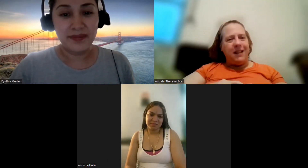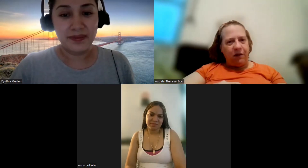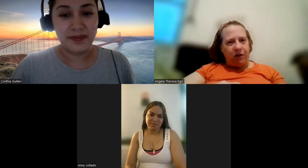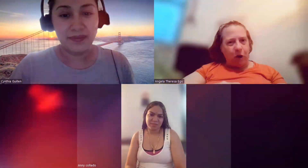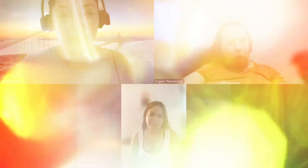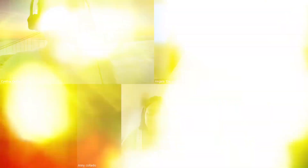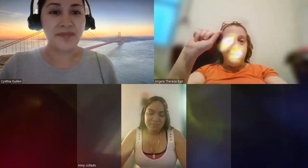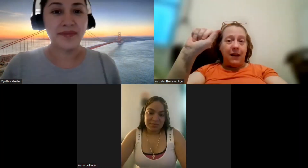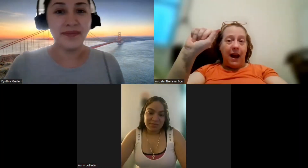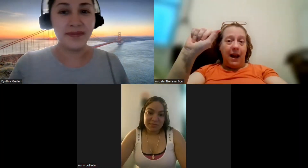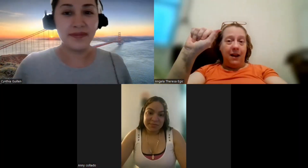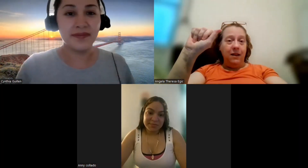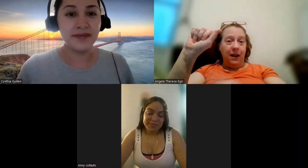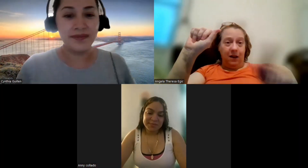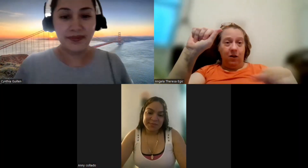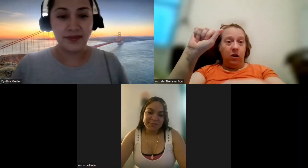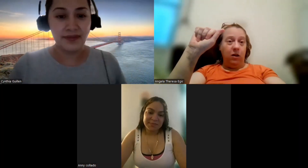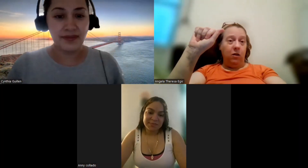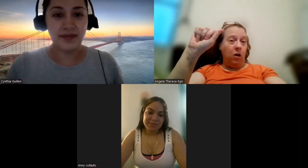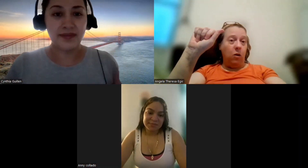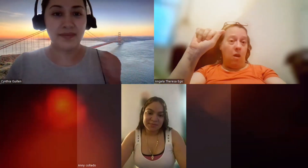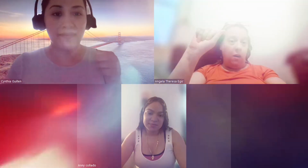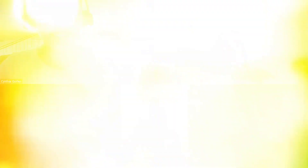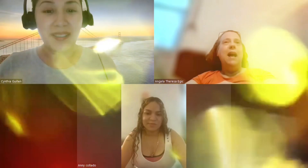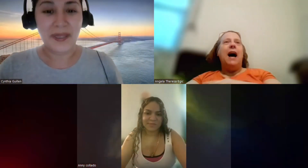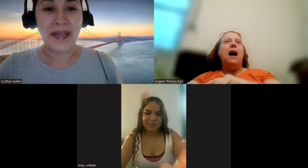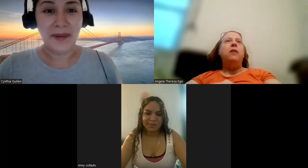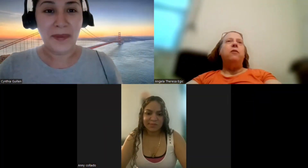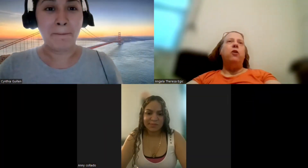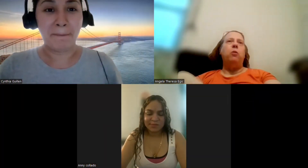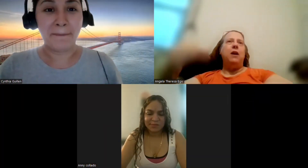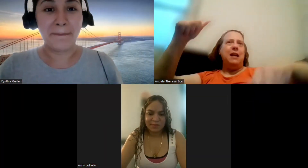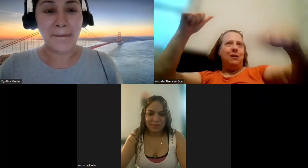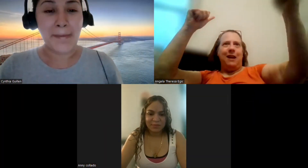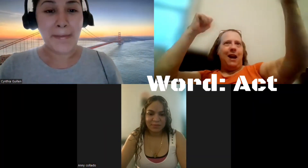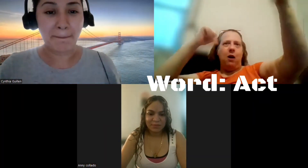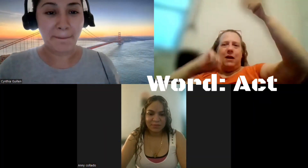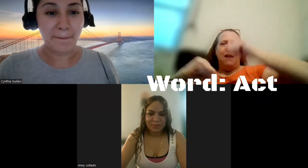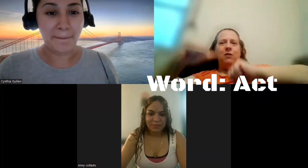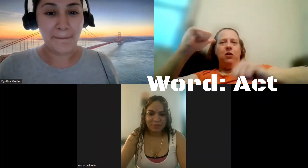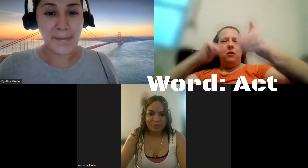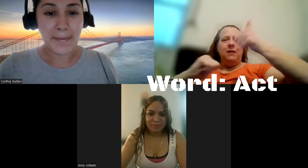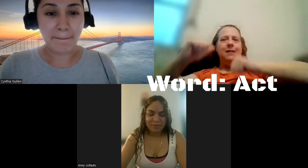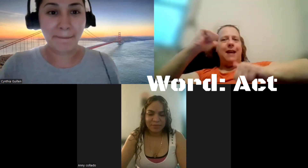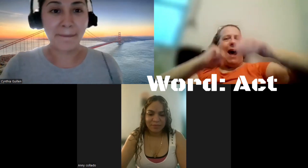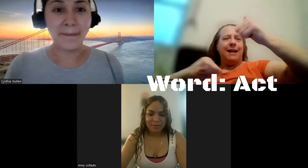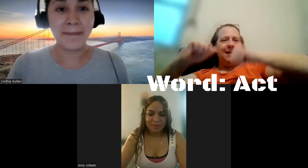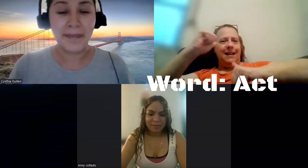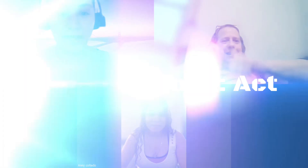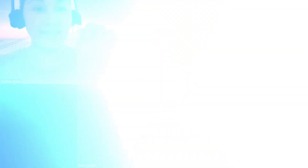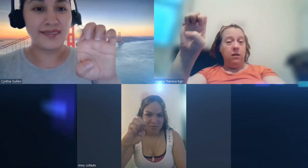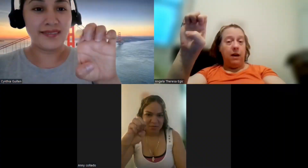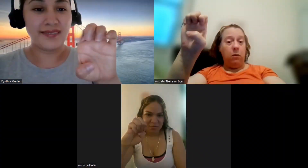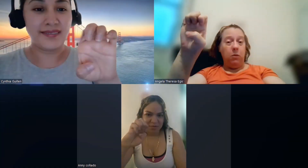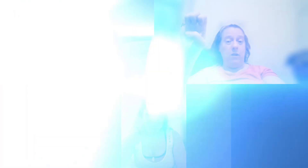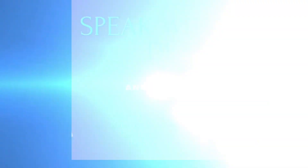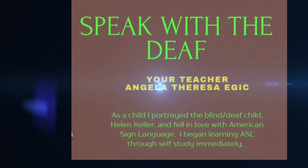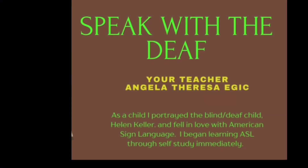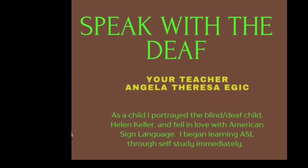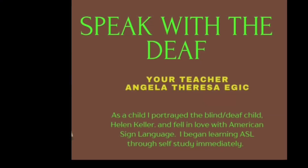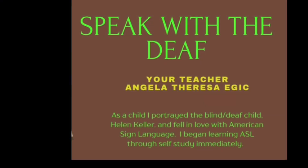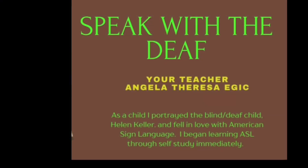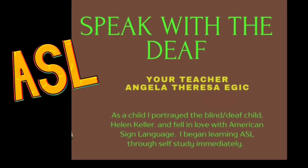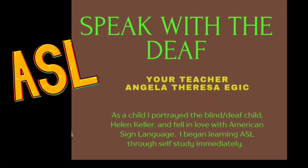Children of Deaf Adults. This is A, and you can go along. The first word is, and I already gave it to you, this is acting. Oh, you did that pretty